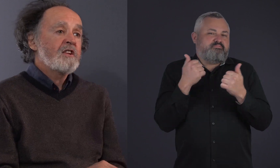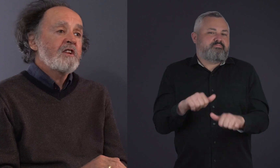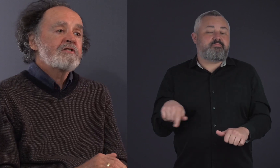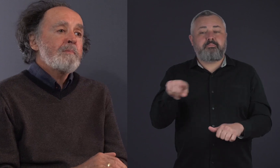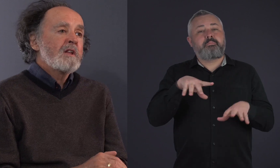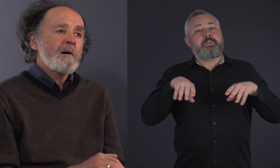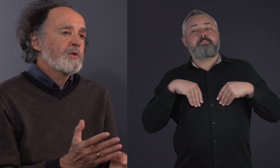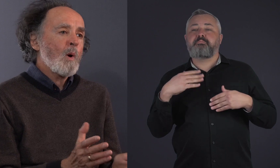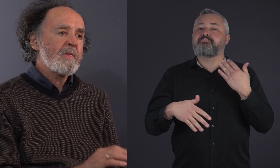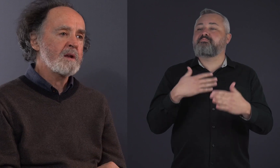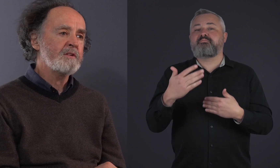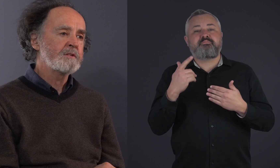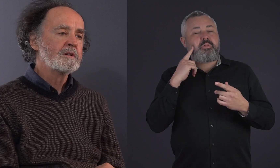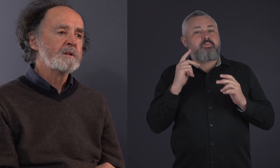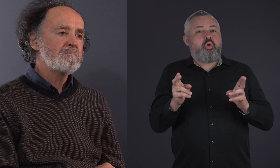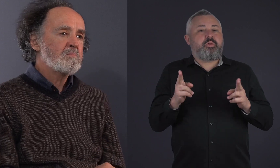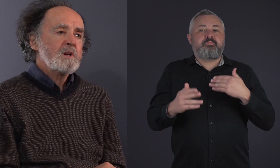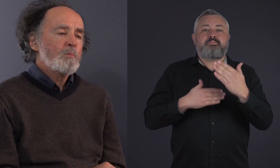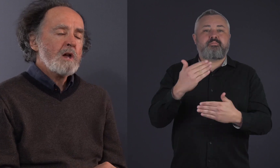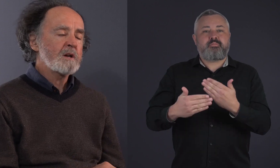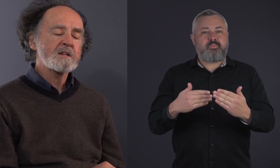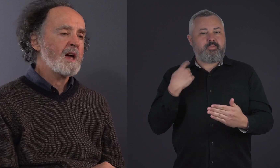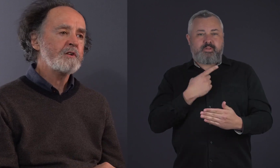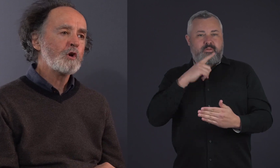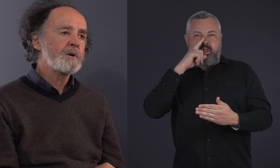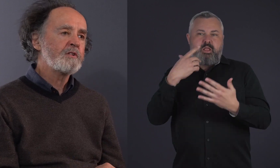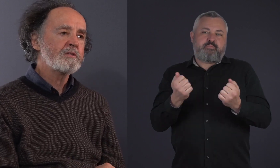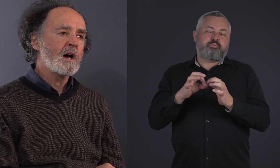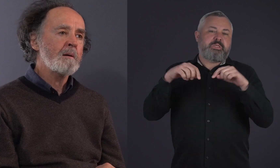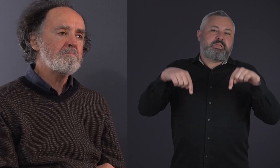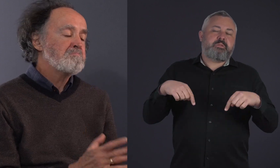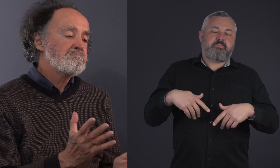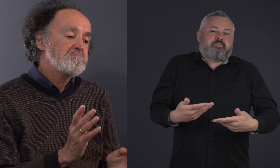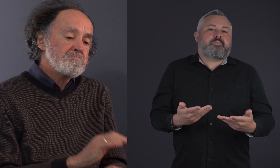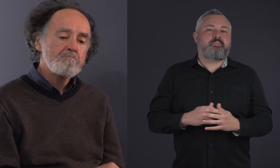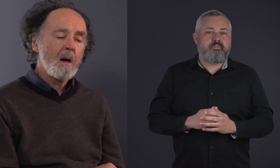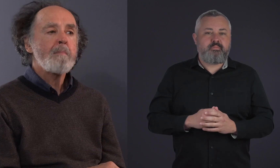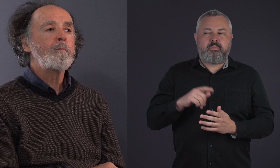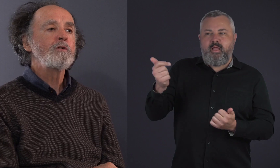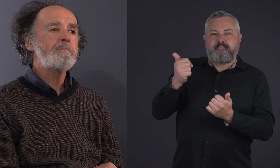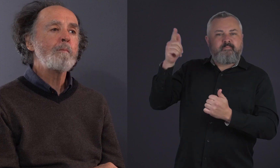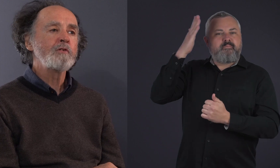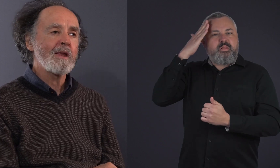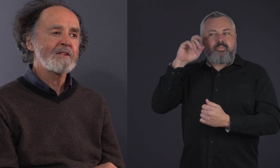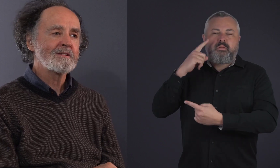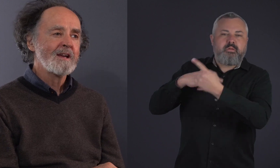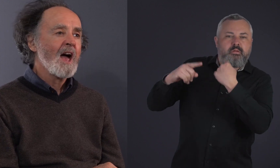just accepted that was the way that it is. We don't get to have interpreters. Mum will tell us.